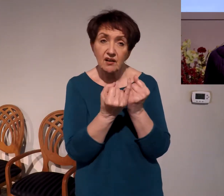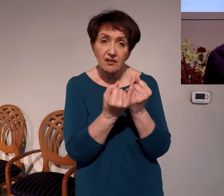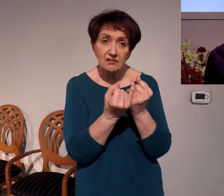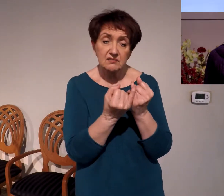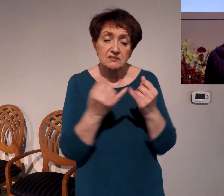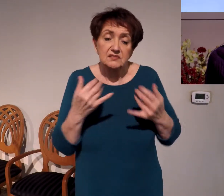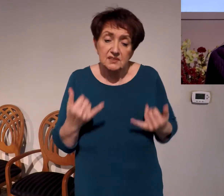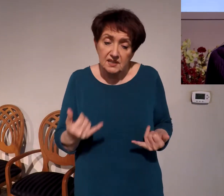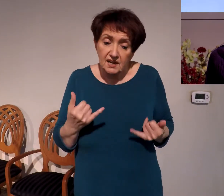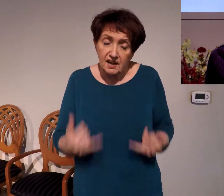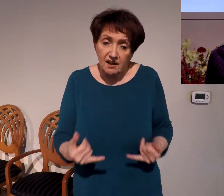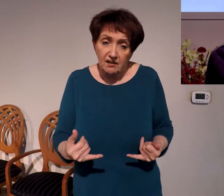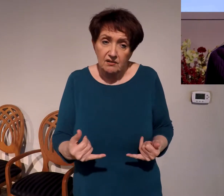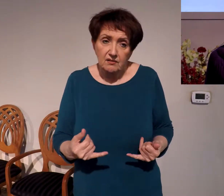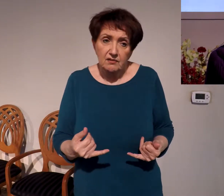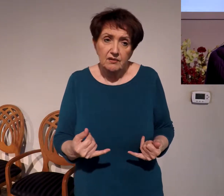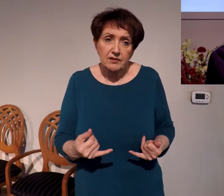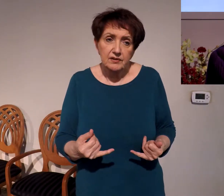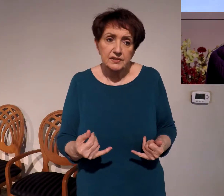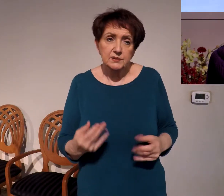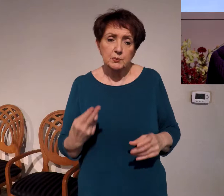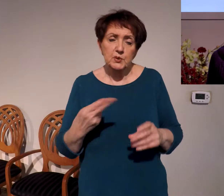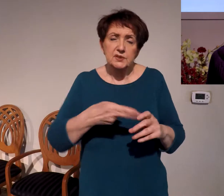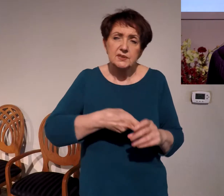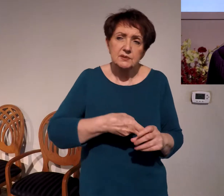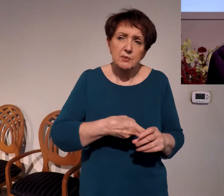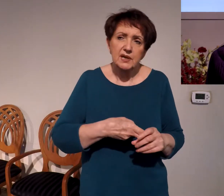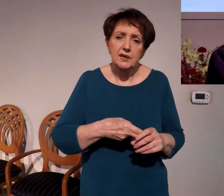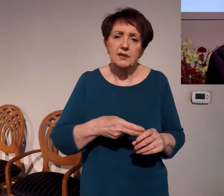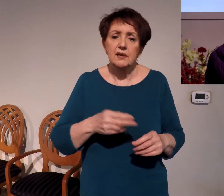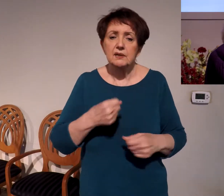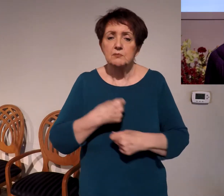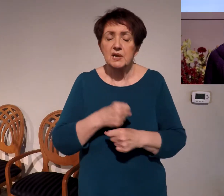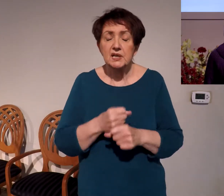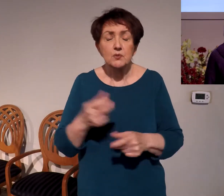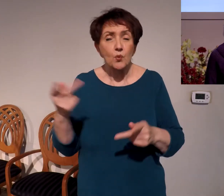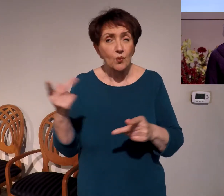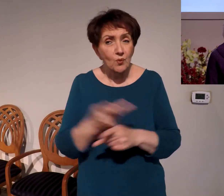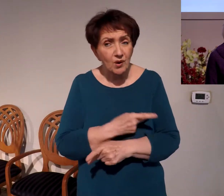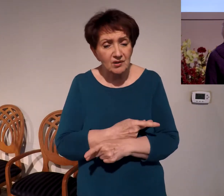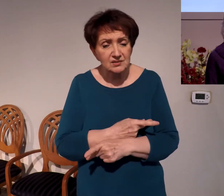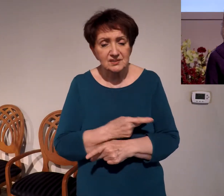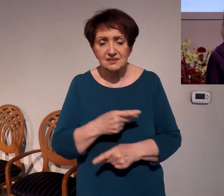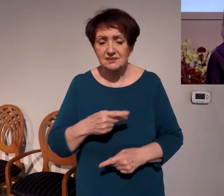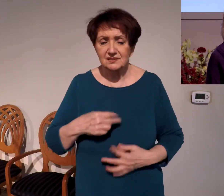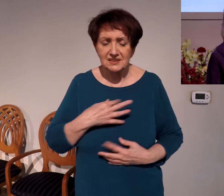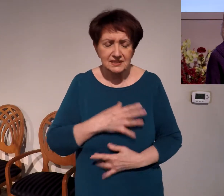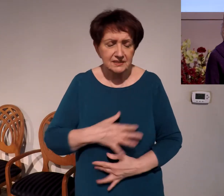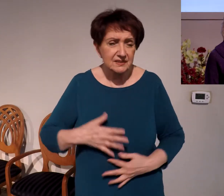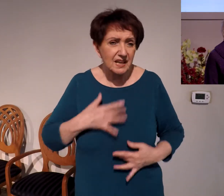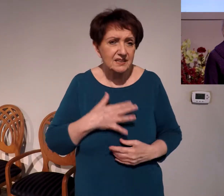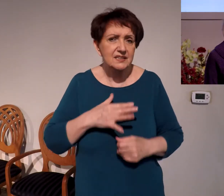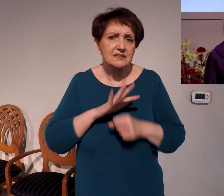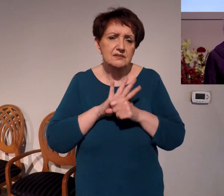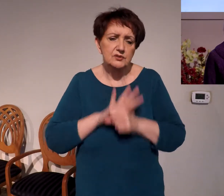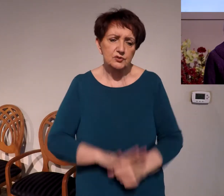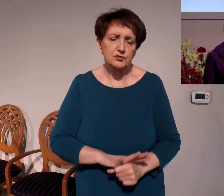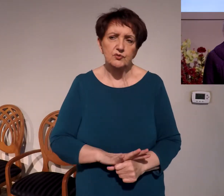not only participating in, but perpetuating the anxiety or the stress that we're